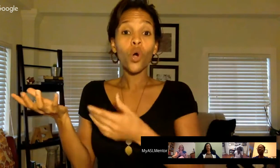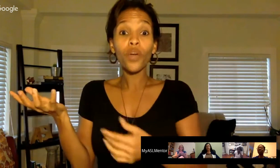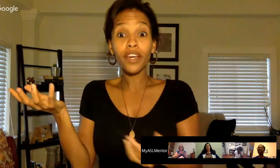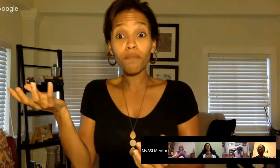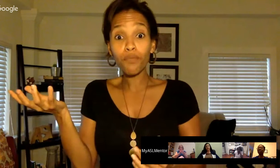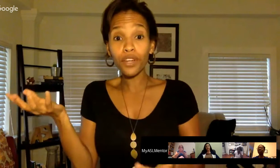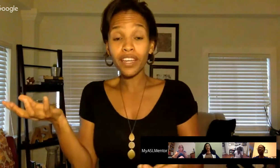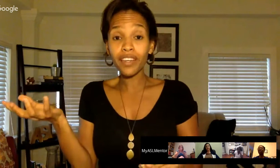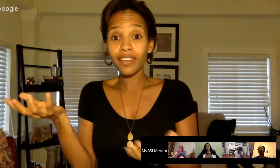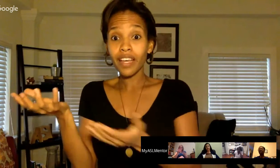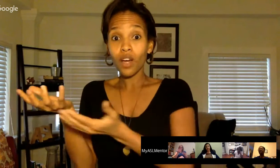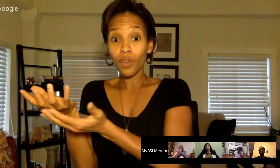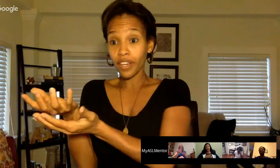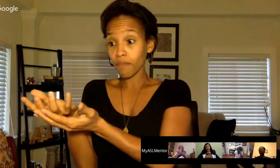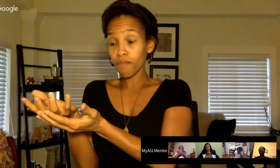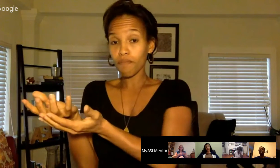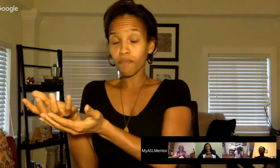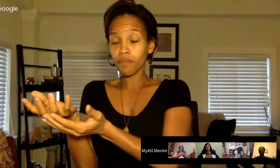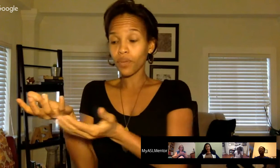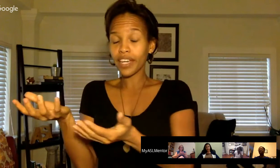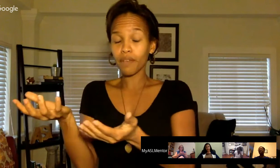video, we can bring